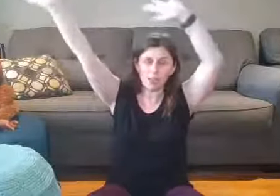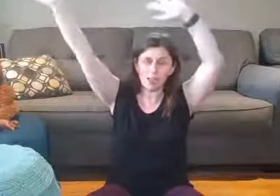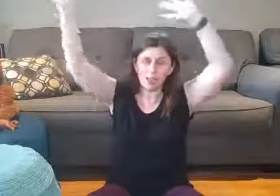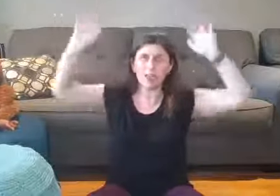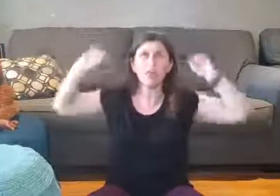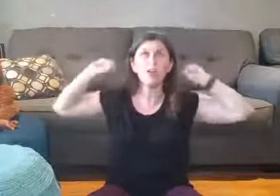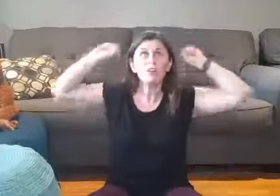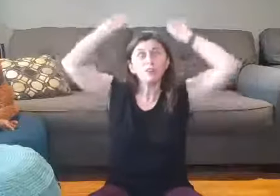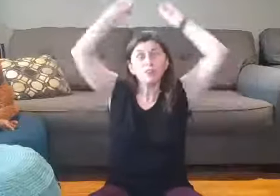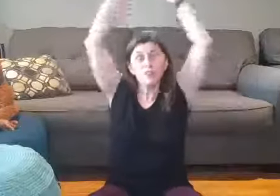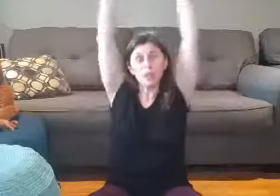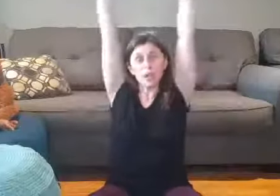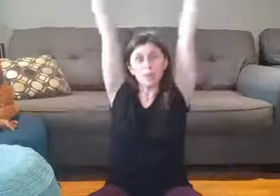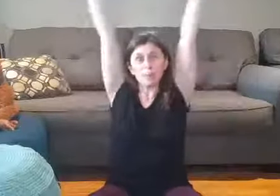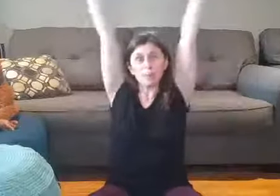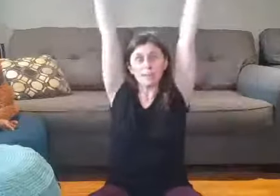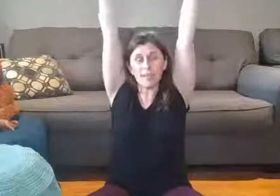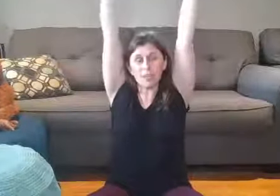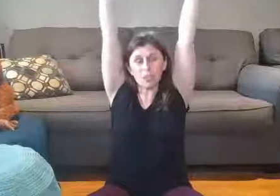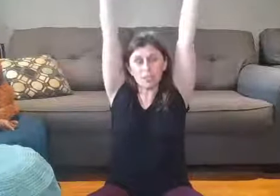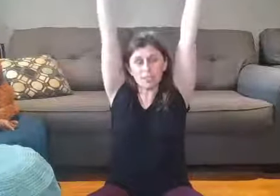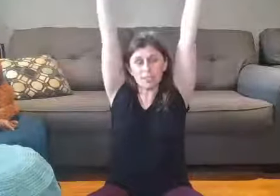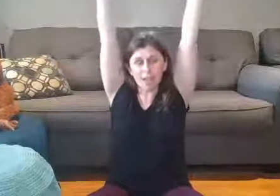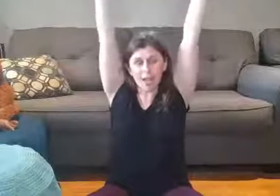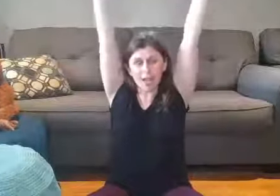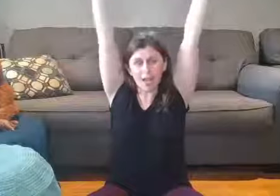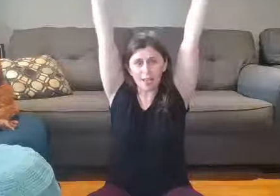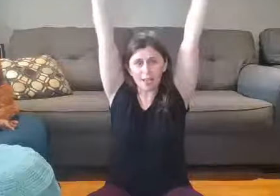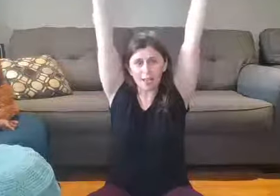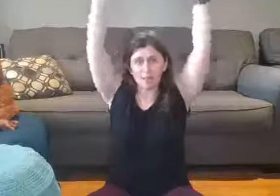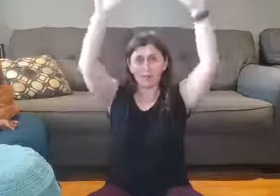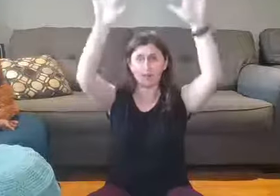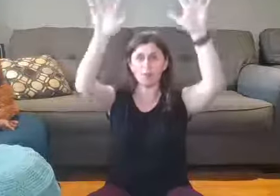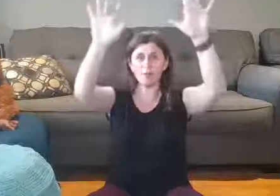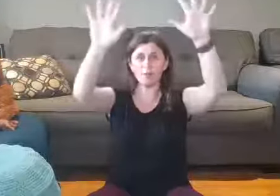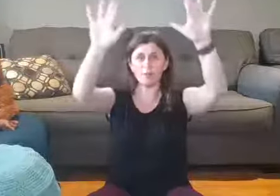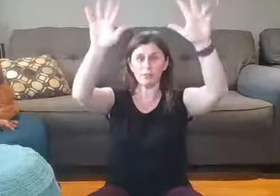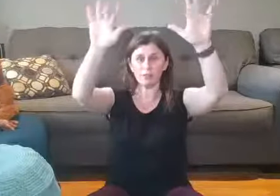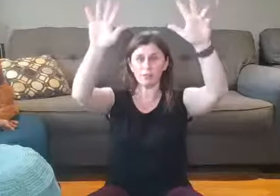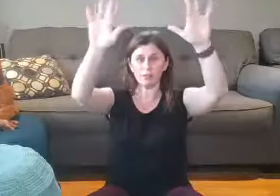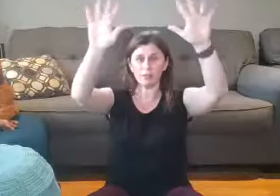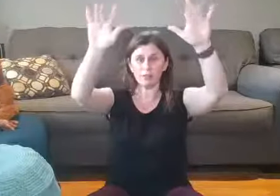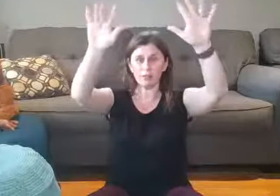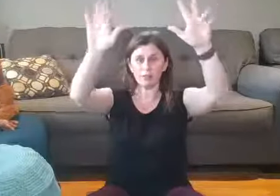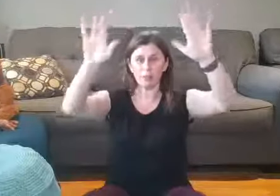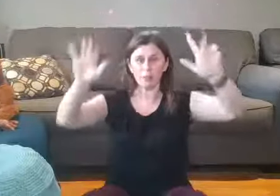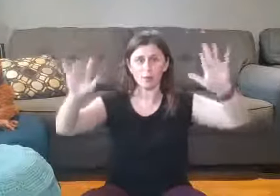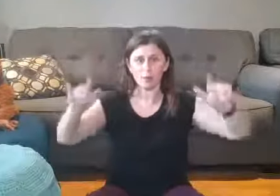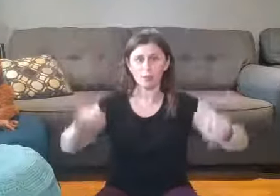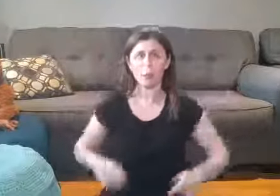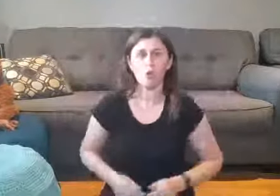today. Reach up, touch the sky. Maybe wiggle your fingers a little bit, wiggle your